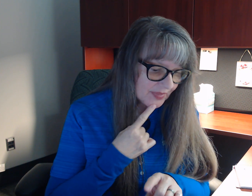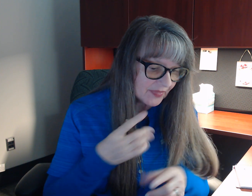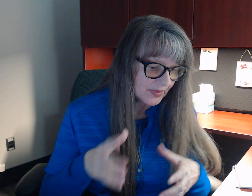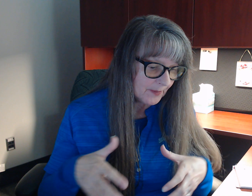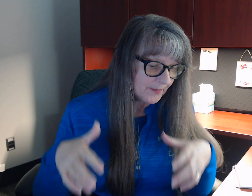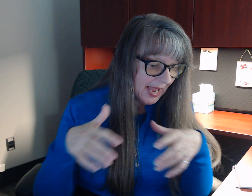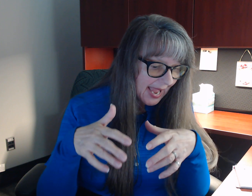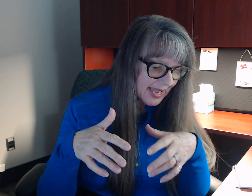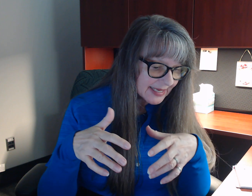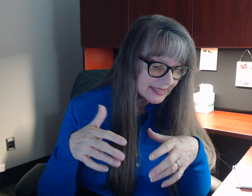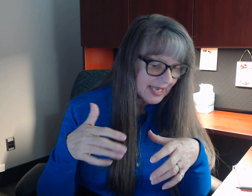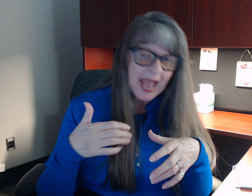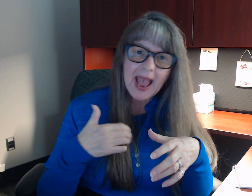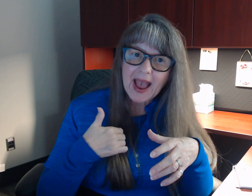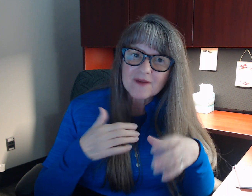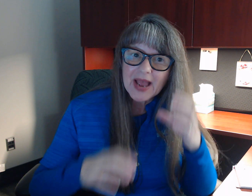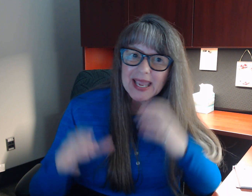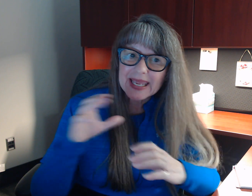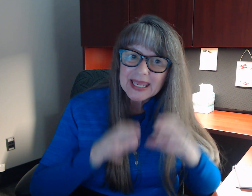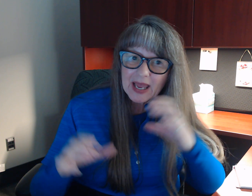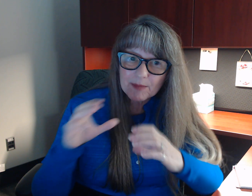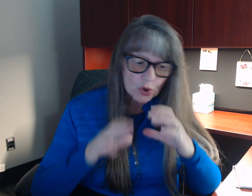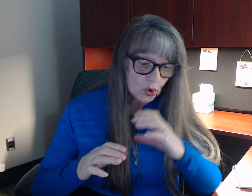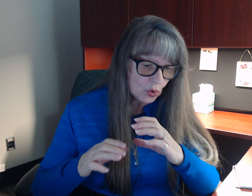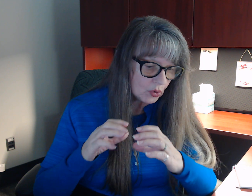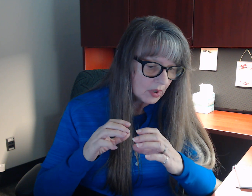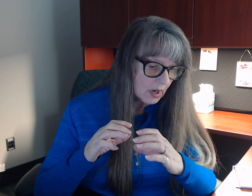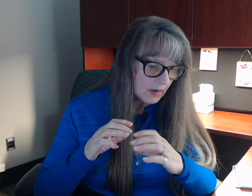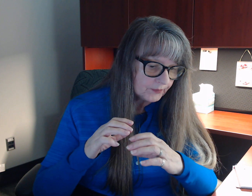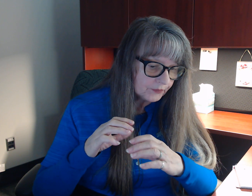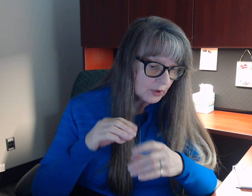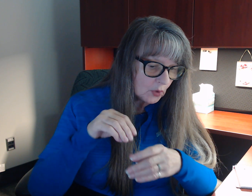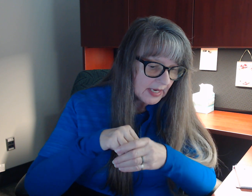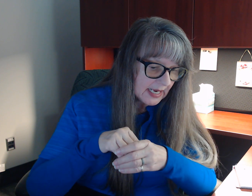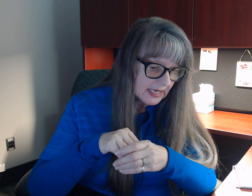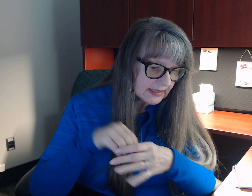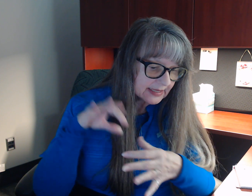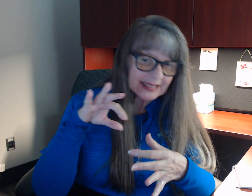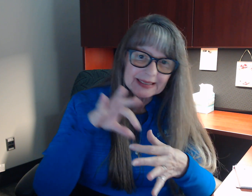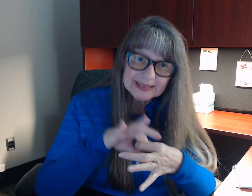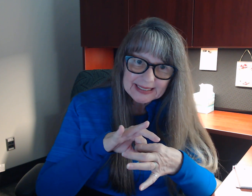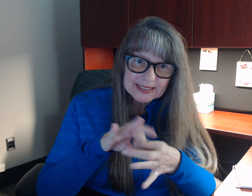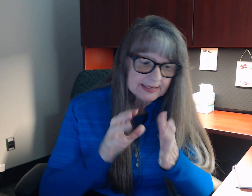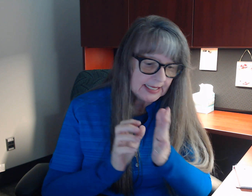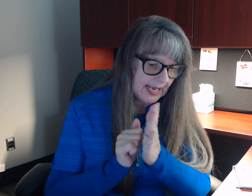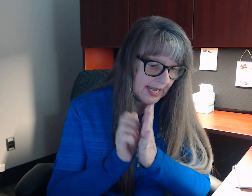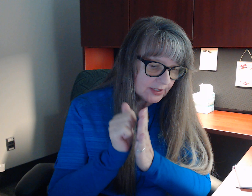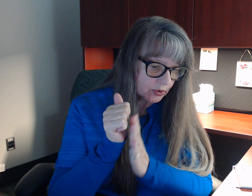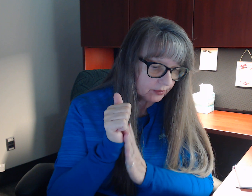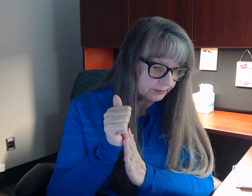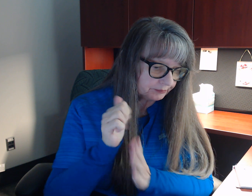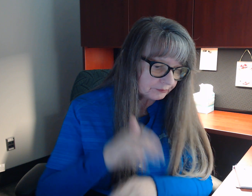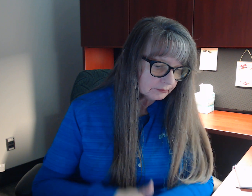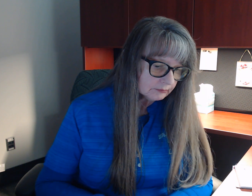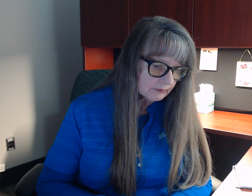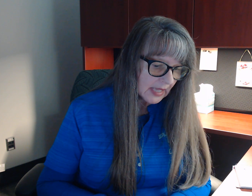the bags have a chemical, you know, in it that's linked to cancer. And